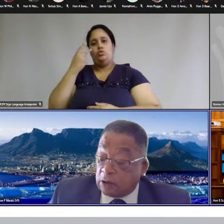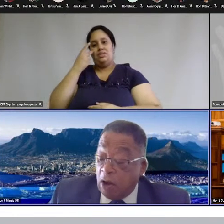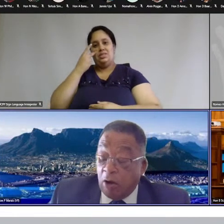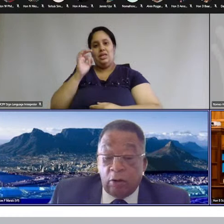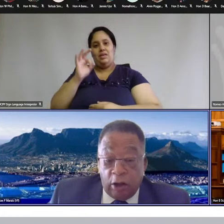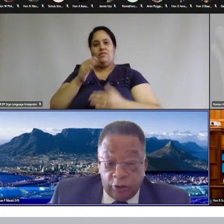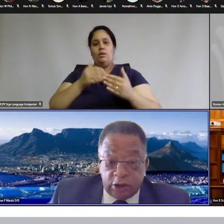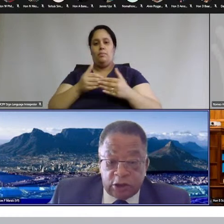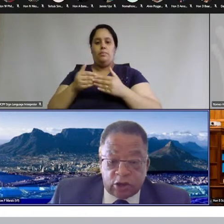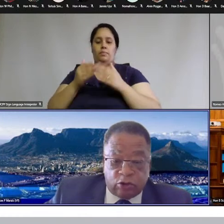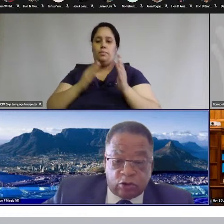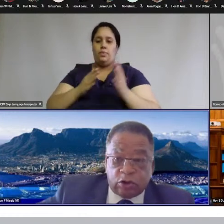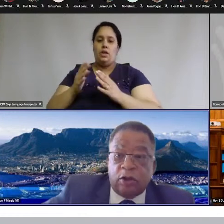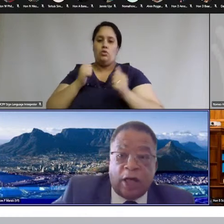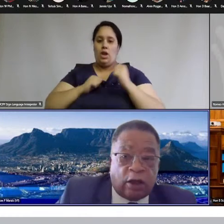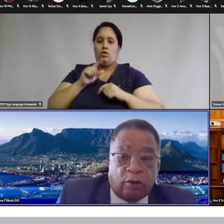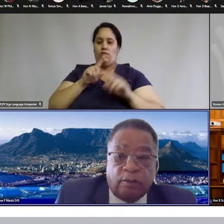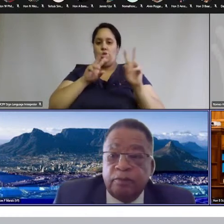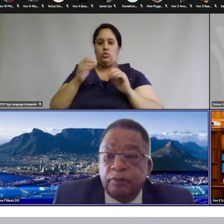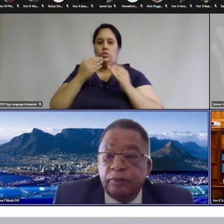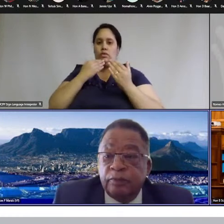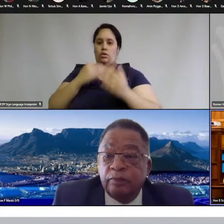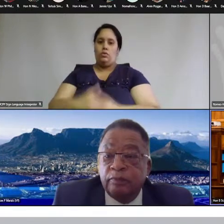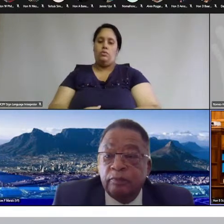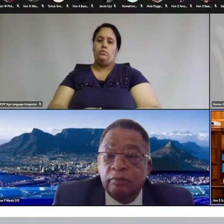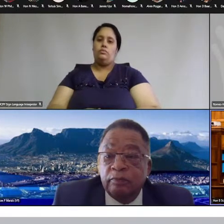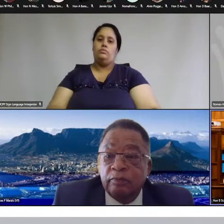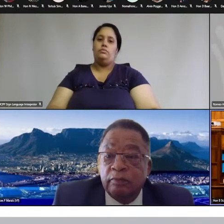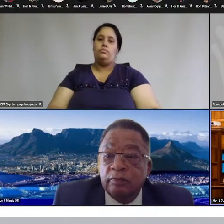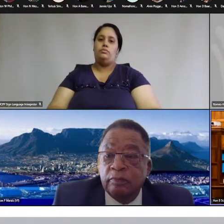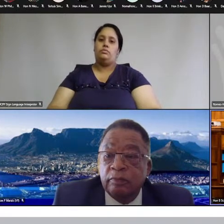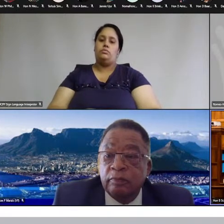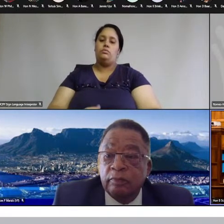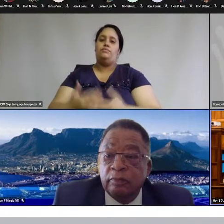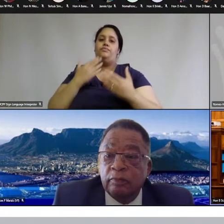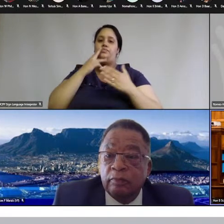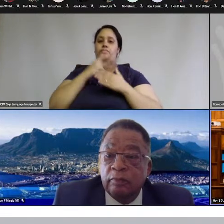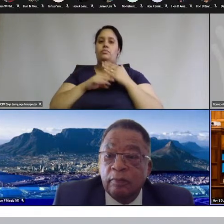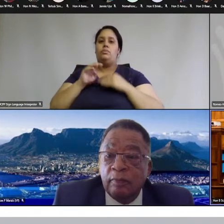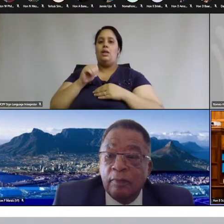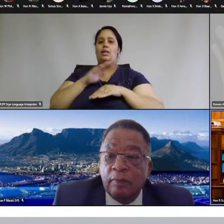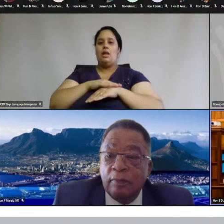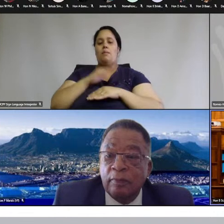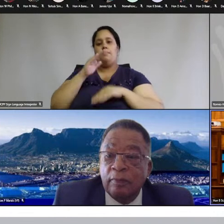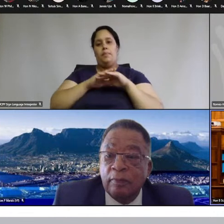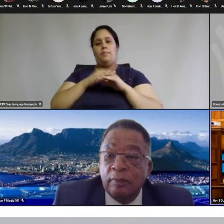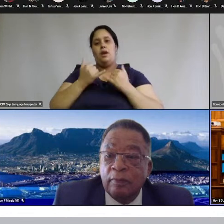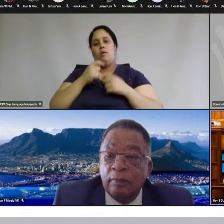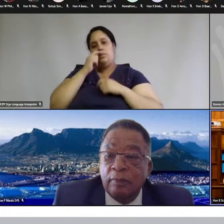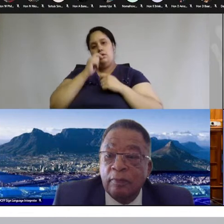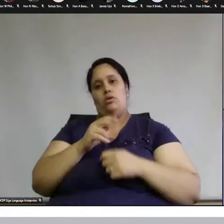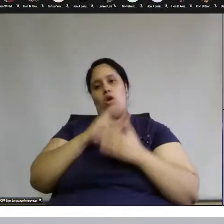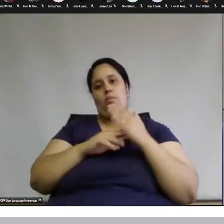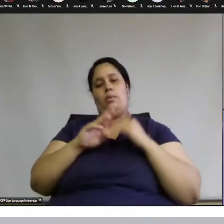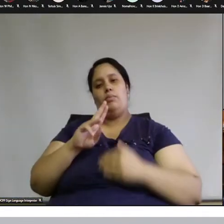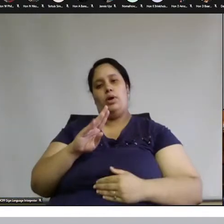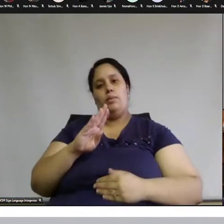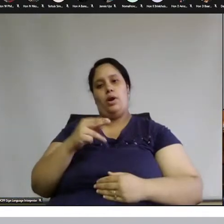to act on these issues. Thank you. Thank you very much, Honourable Murray. Time's up. I now recognise Honourable